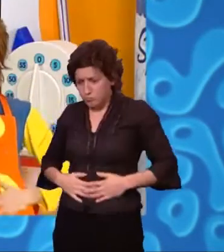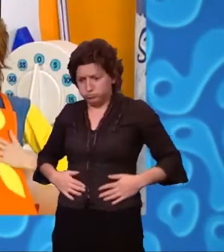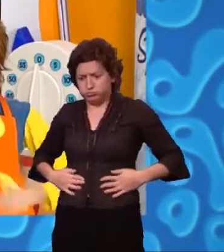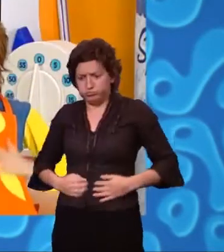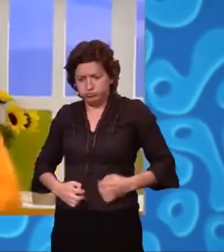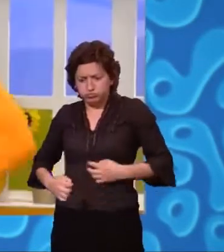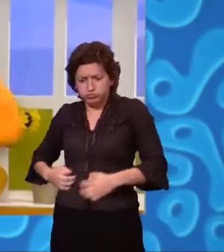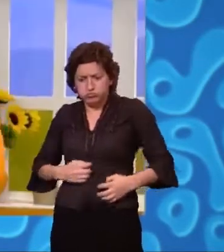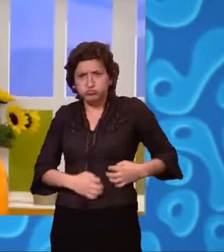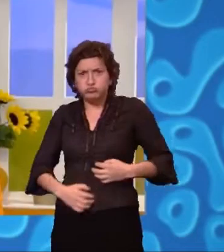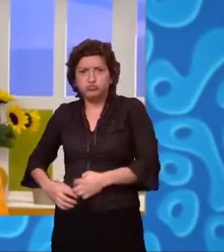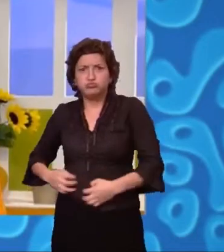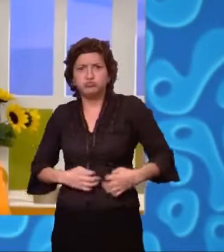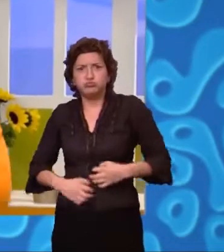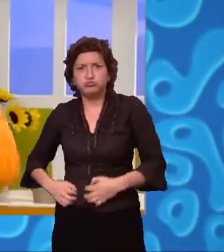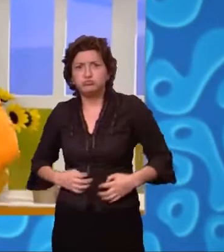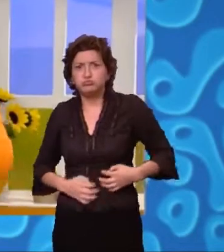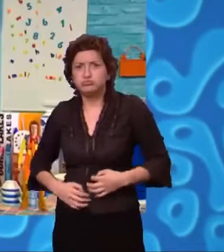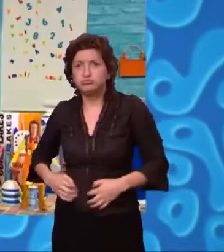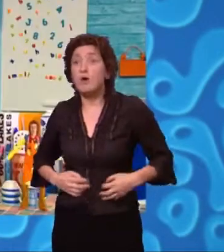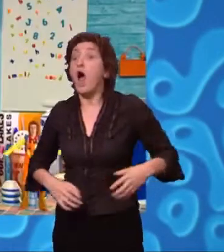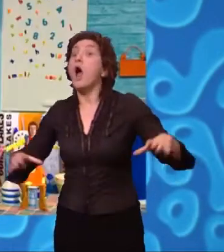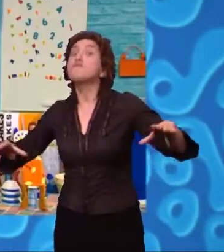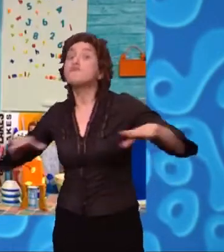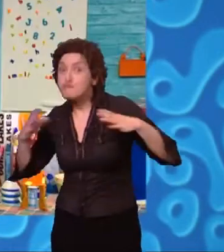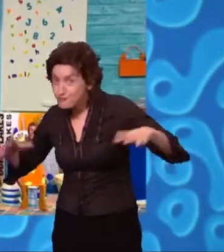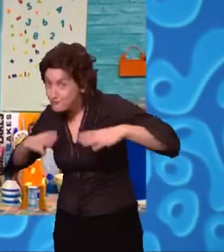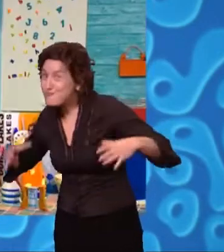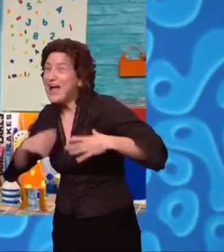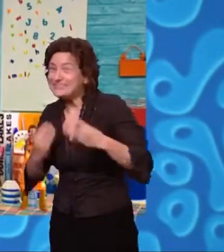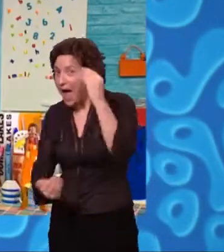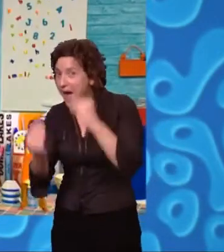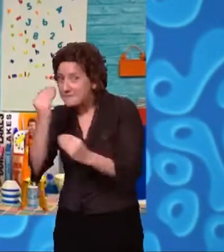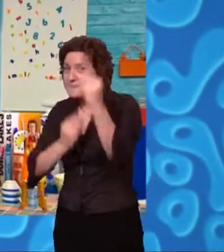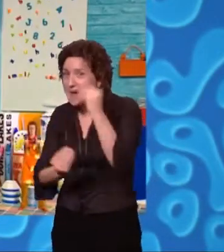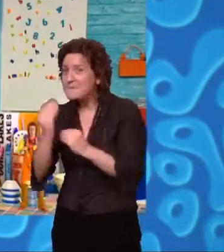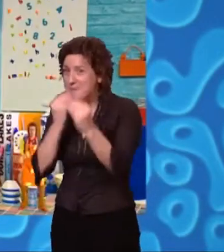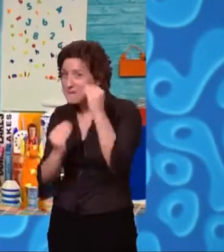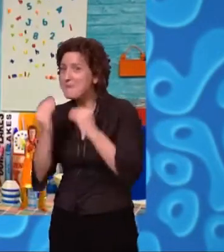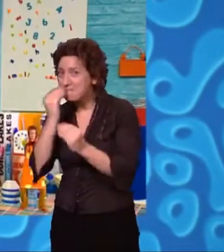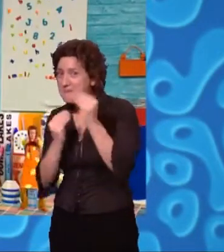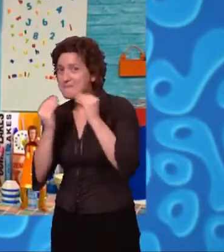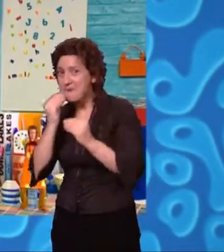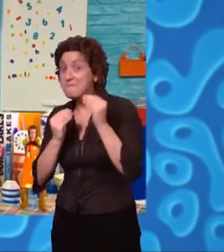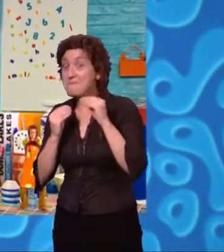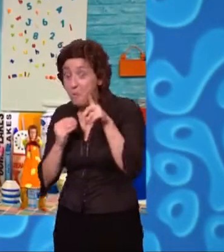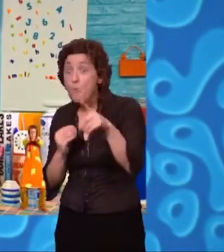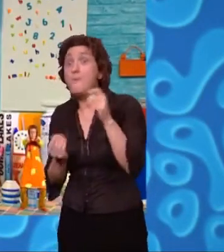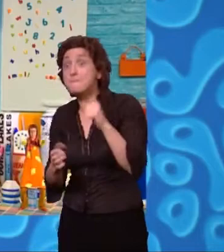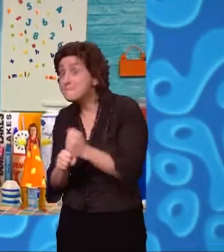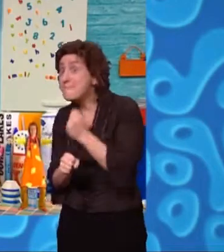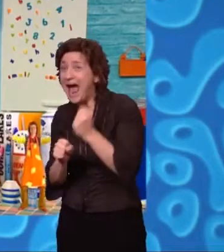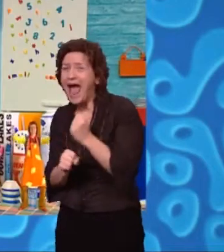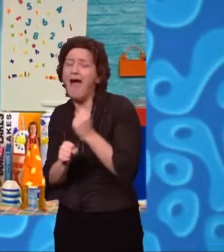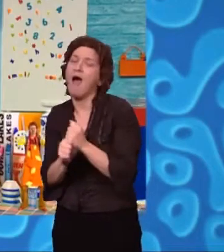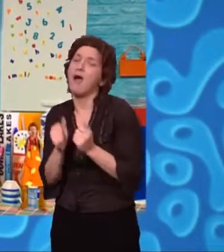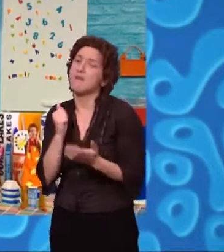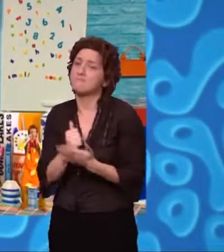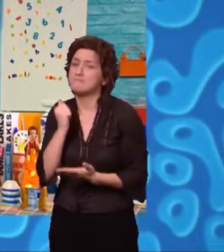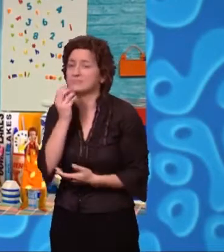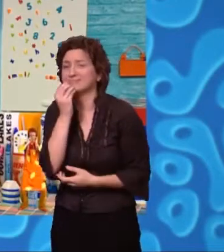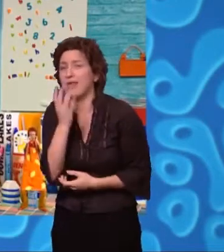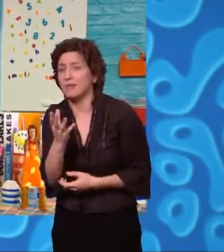your tummy gets all rumbly, you're ready for a treat. You can make something delicious